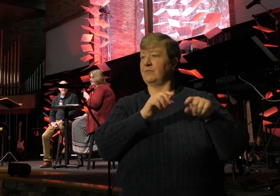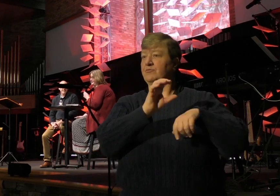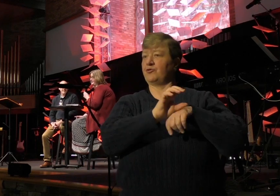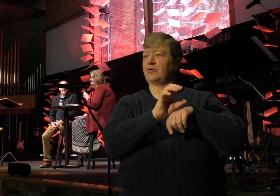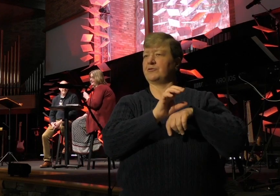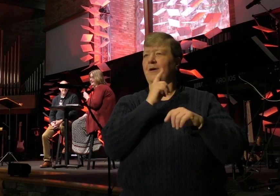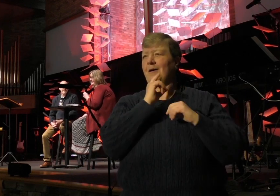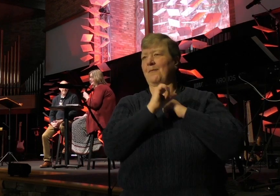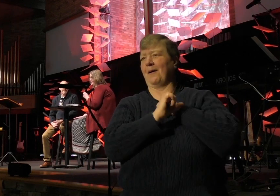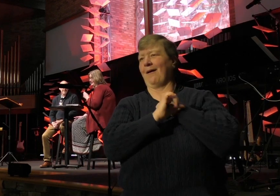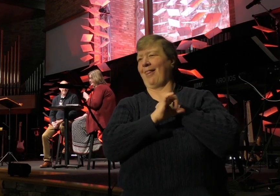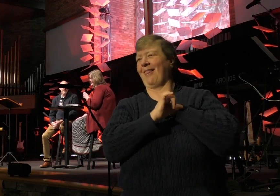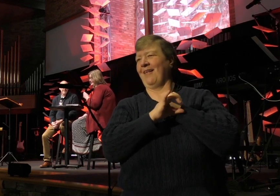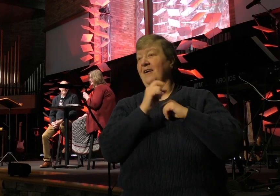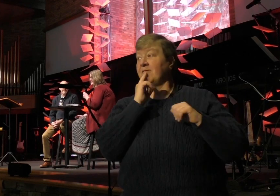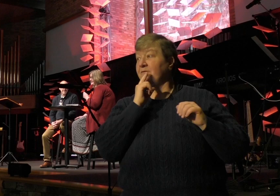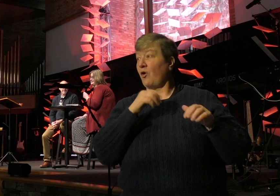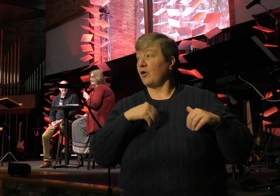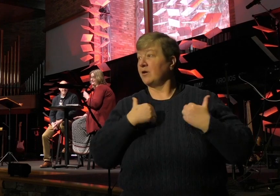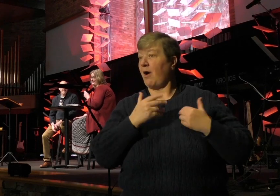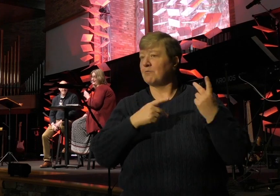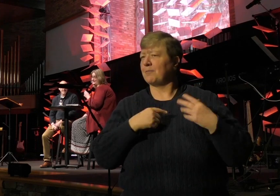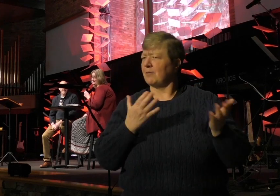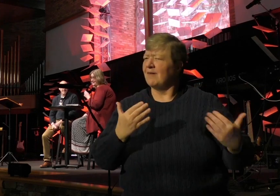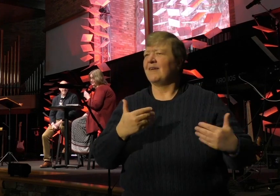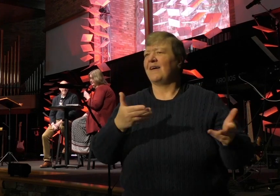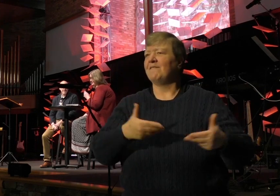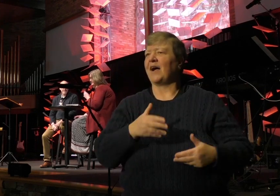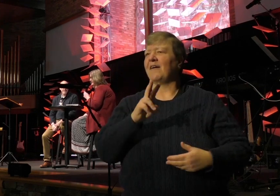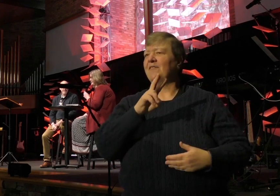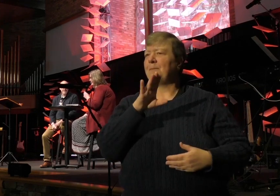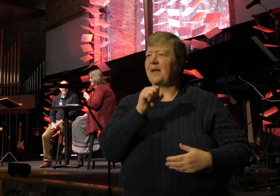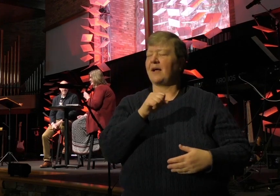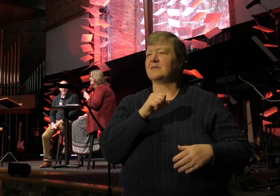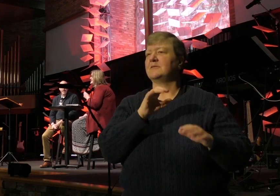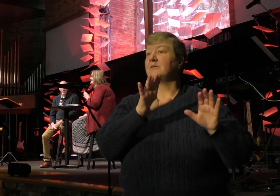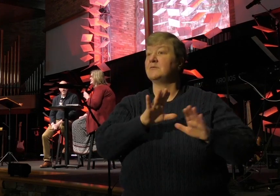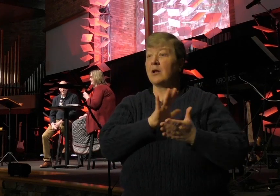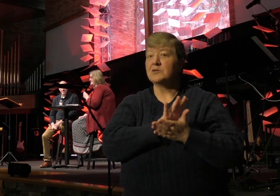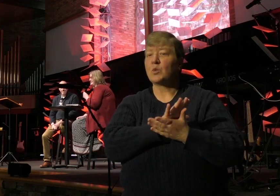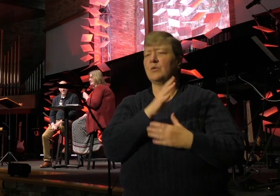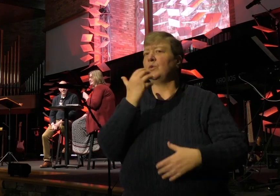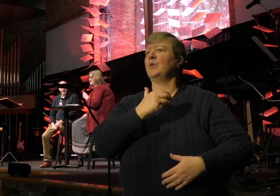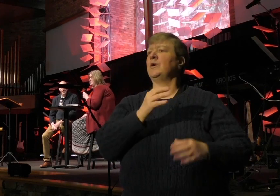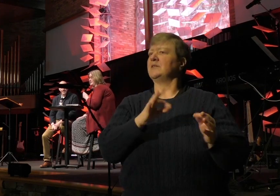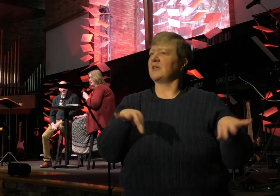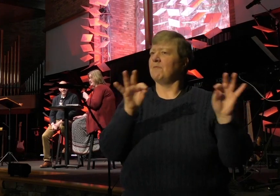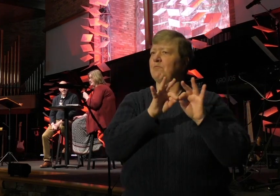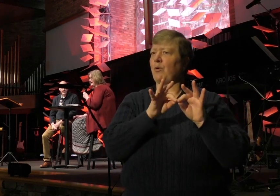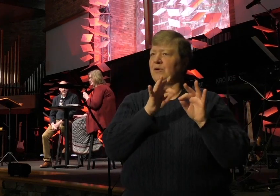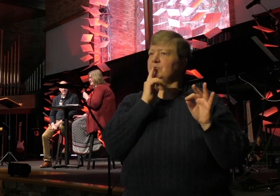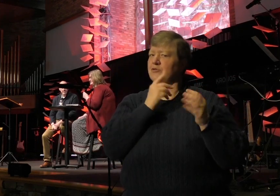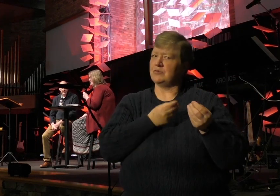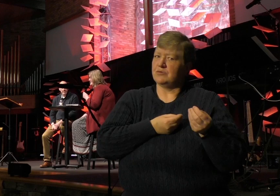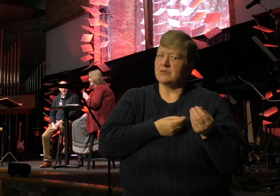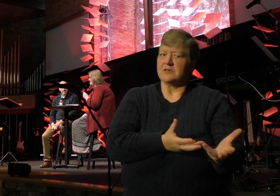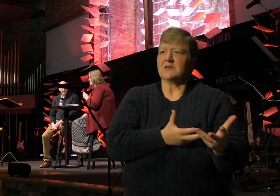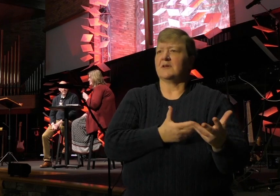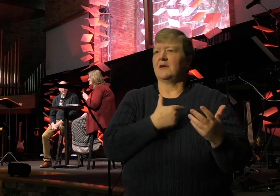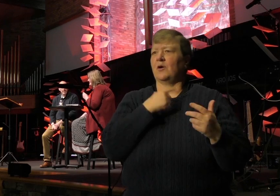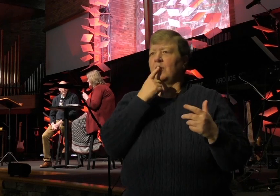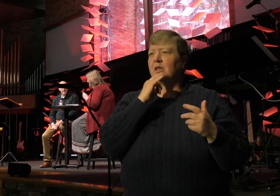put a plug in for inviting young people to things like VBS and Sunday school. It's really important to grab these kids when they're young. I think it's